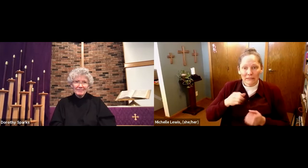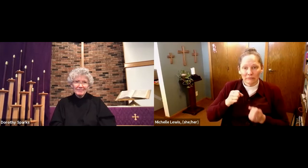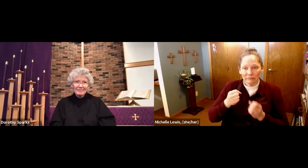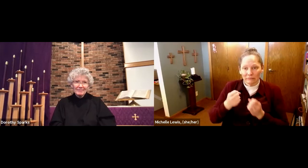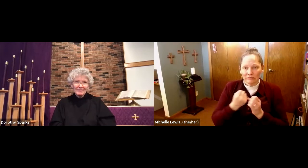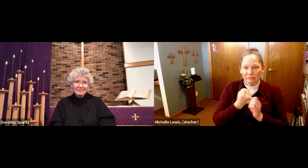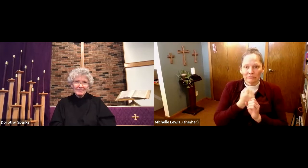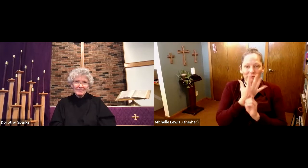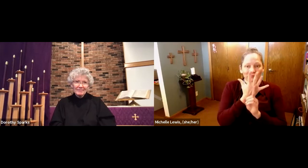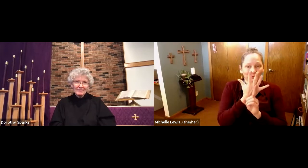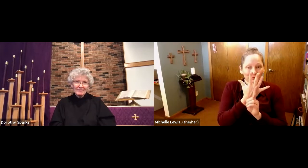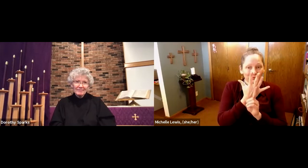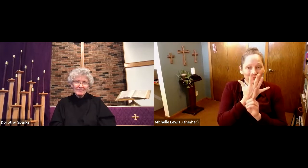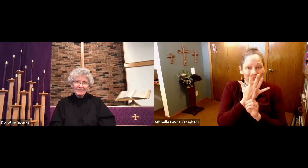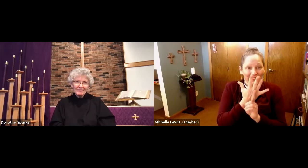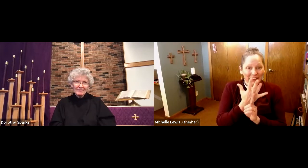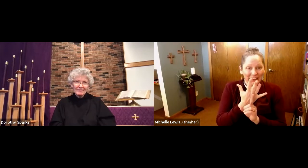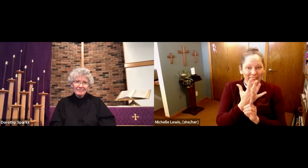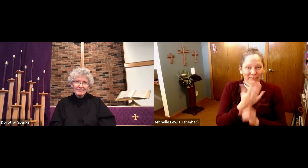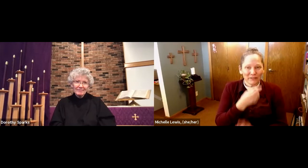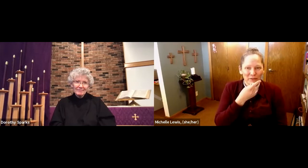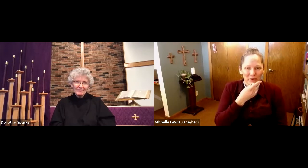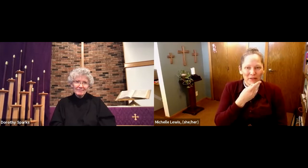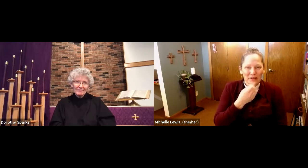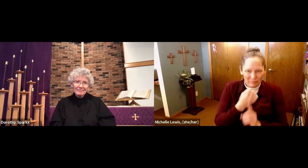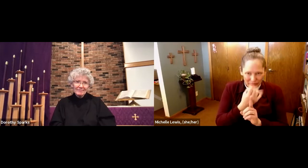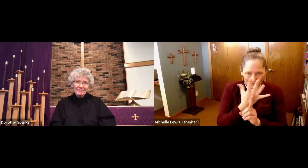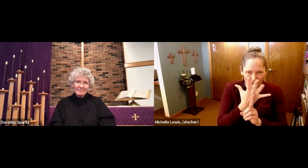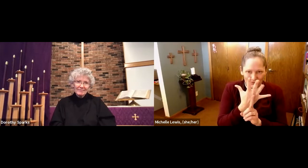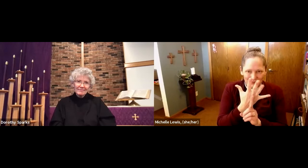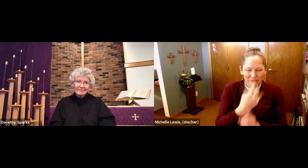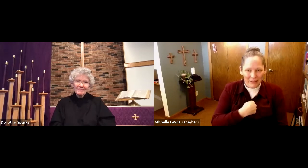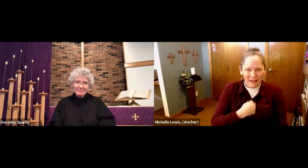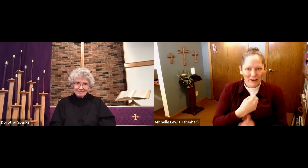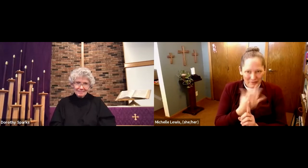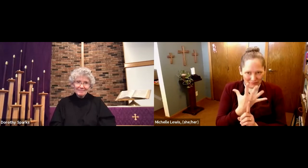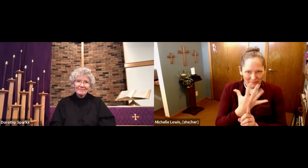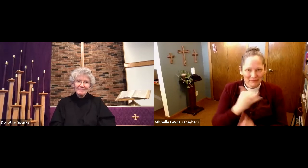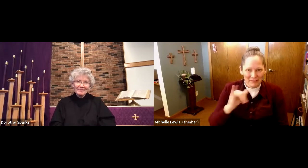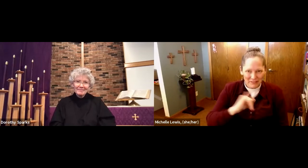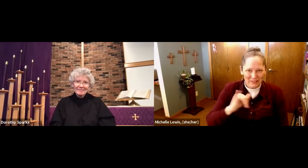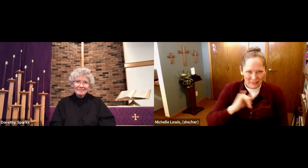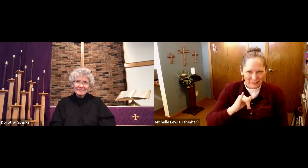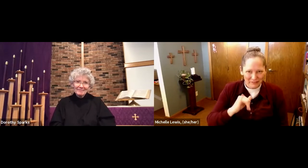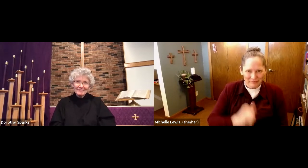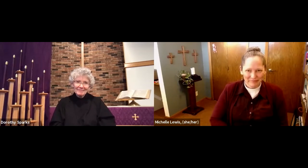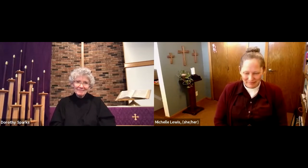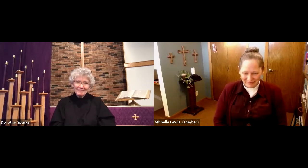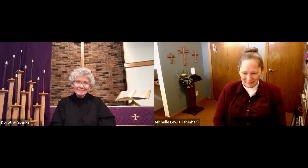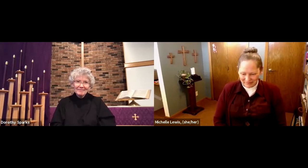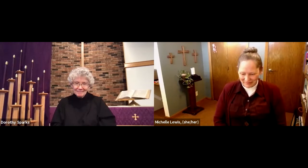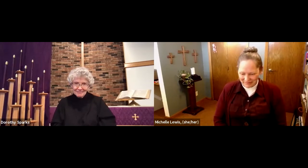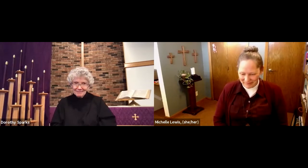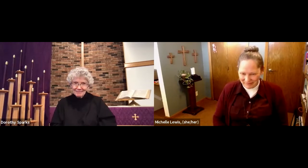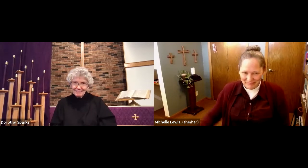And now for those of you at home, please get ready to light your candle, and I'll